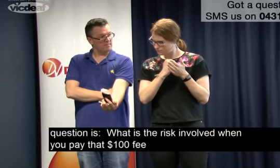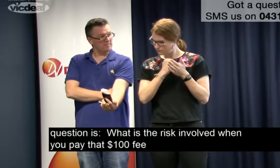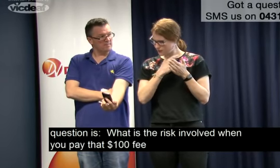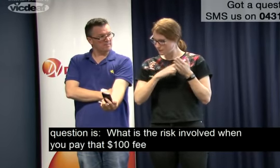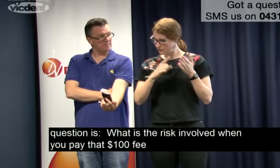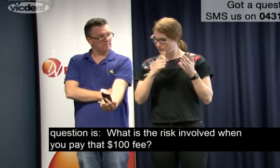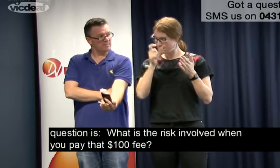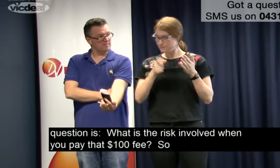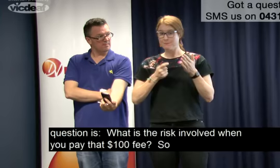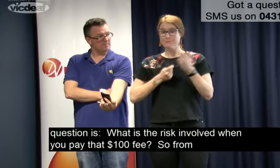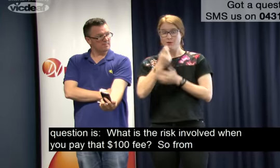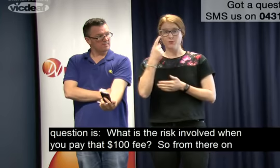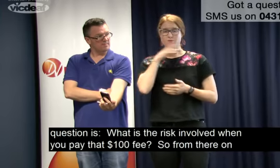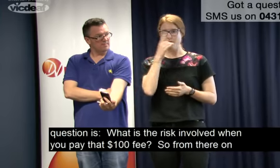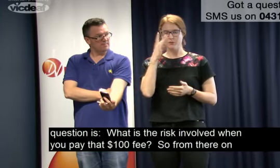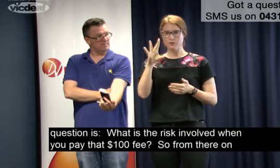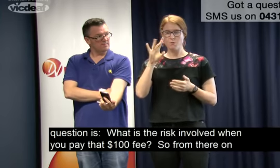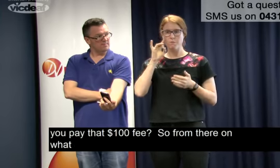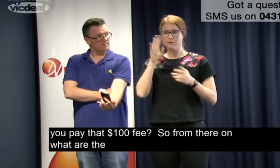are the risks?